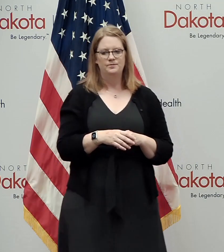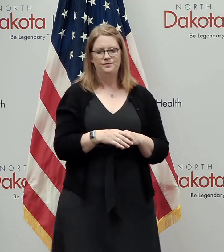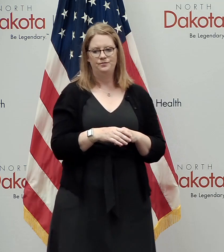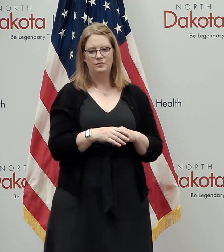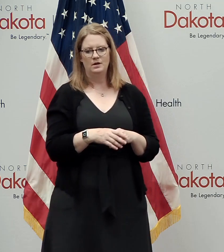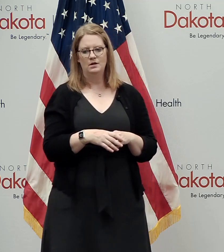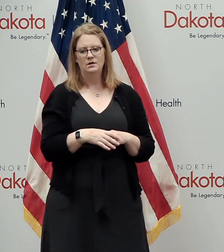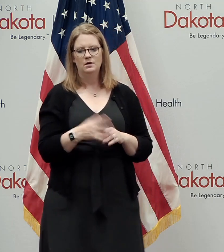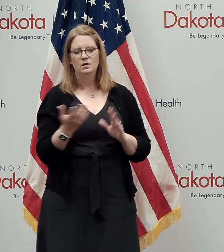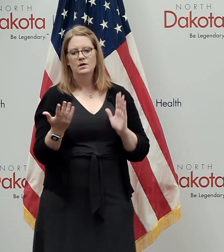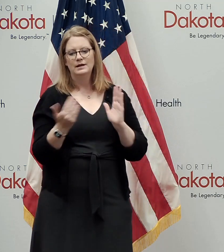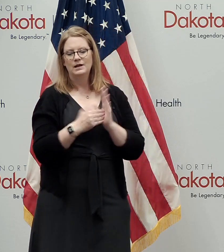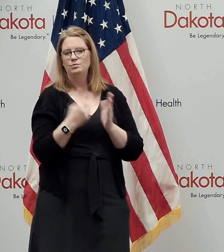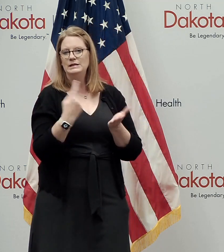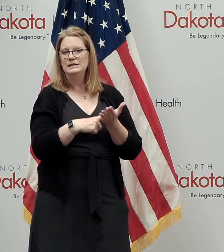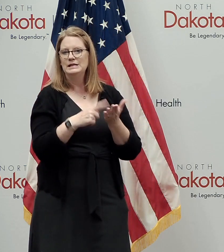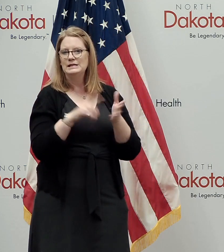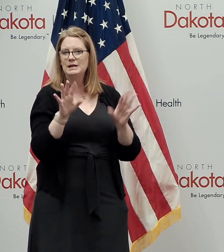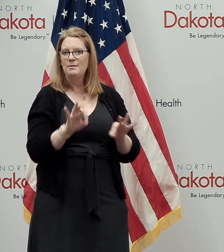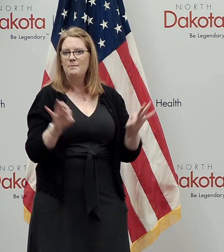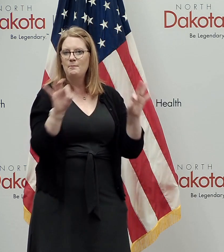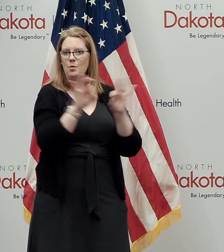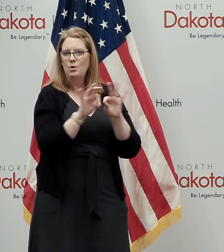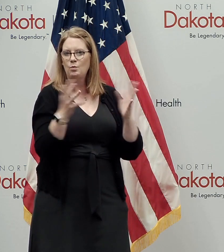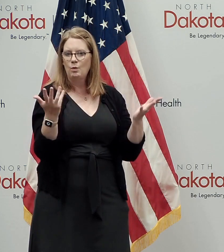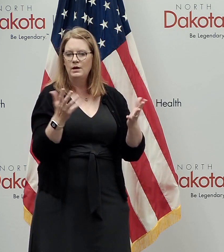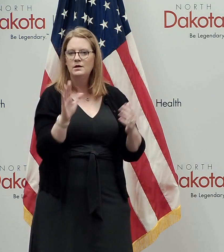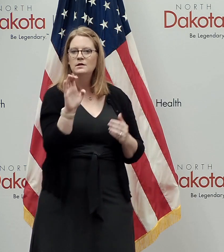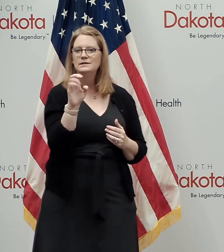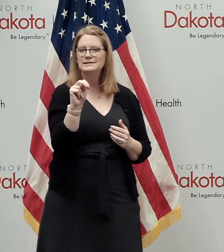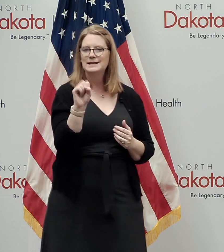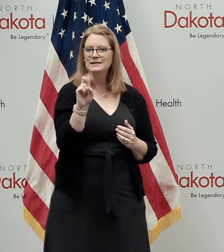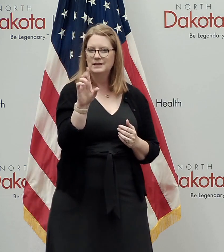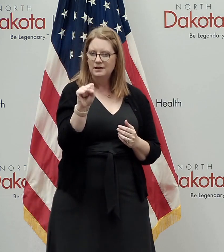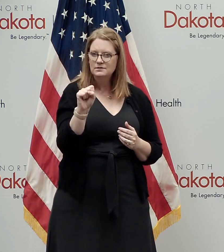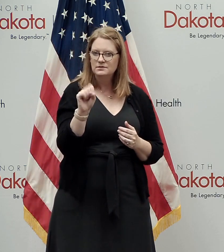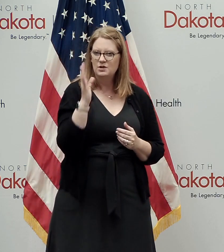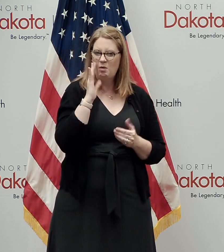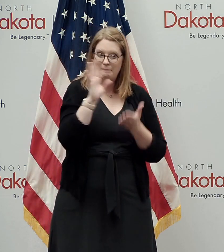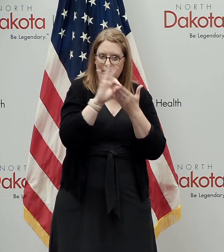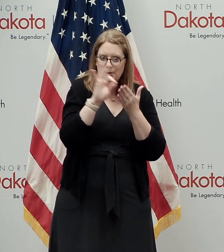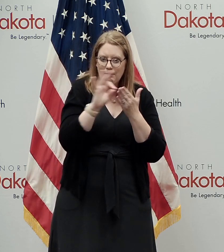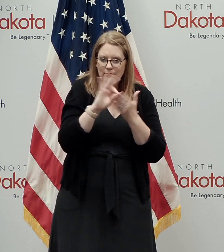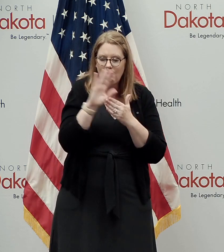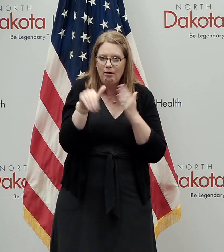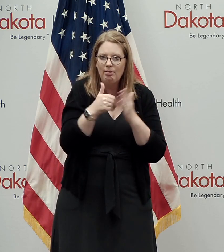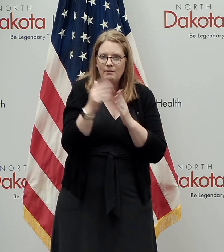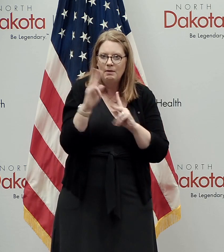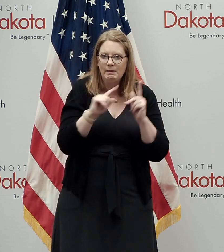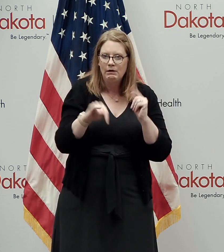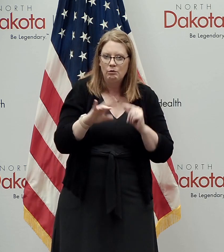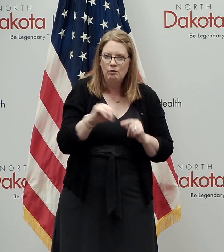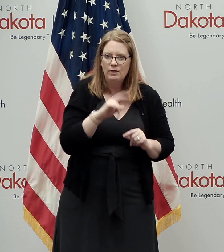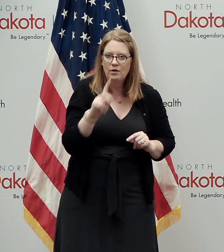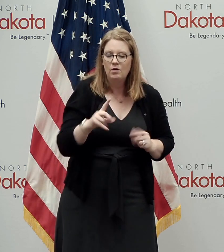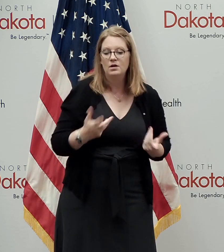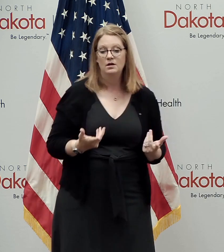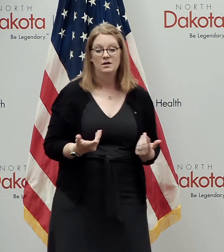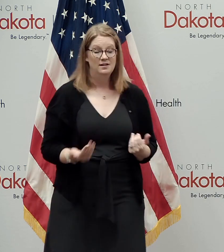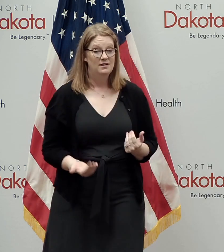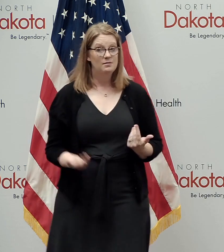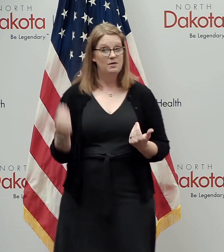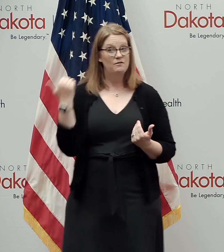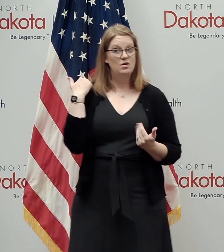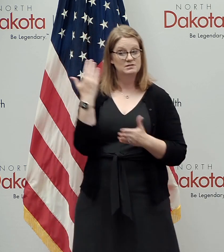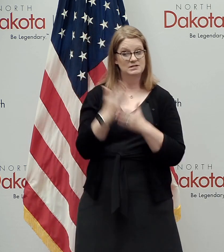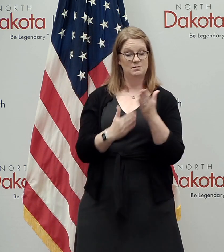again one we've talked about before, but it's an important one. The census, we've talked in the past about the great job that some of our